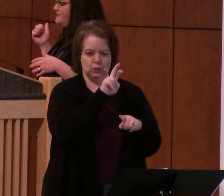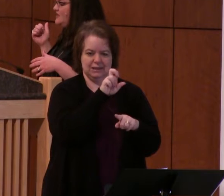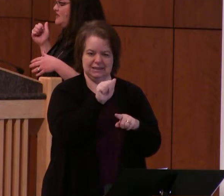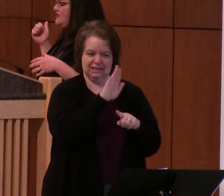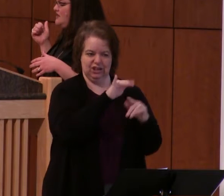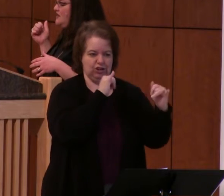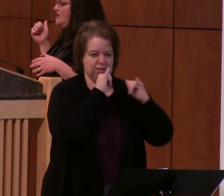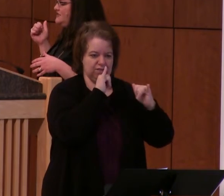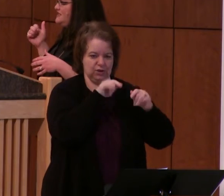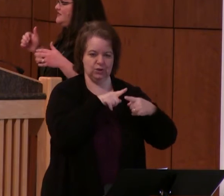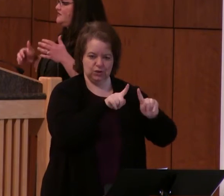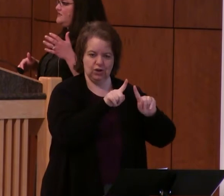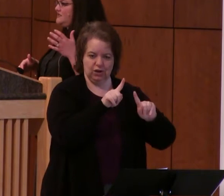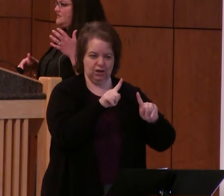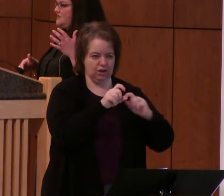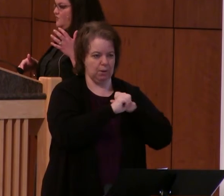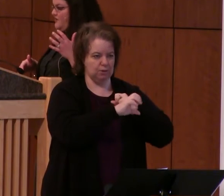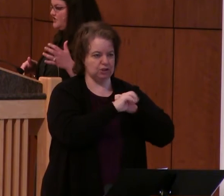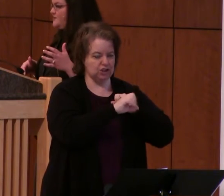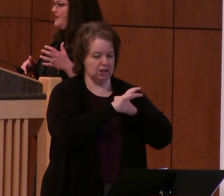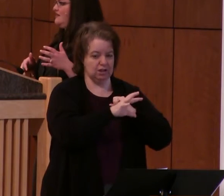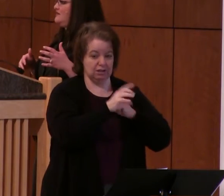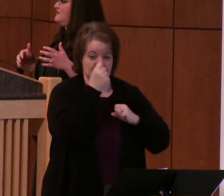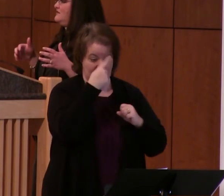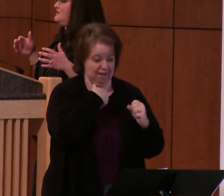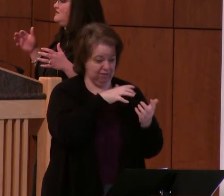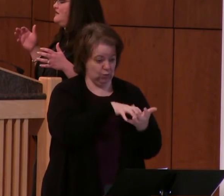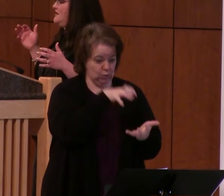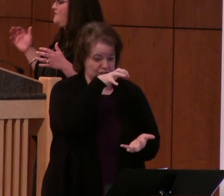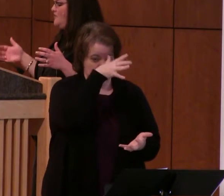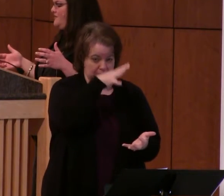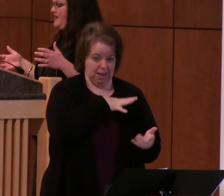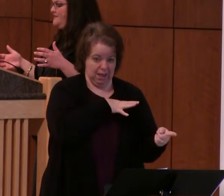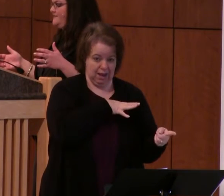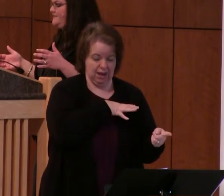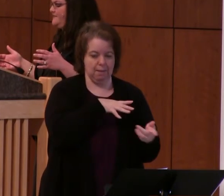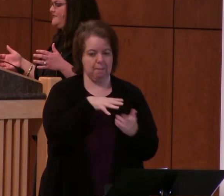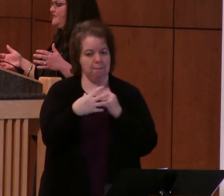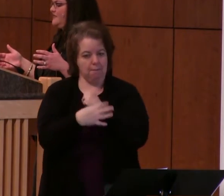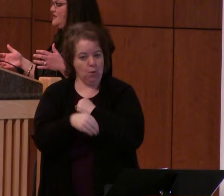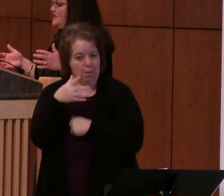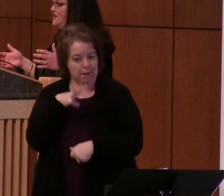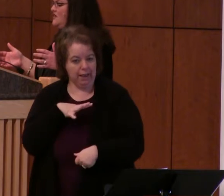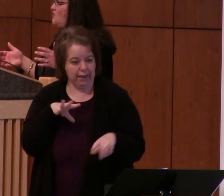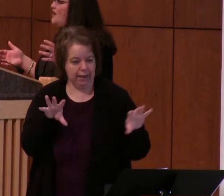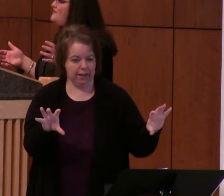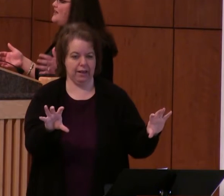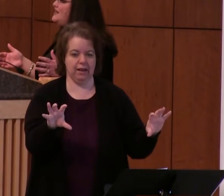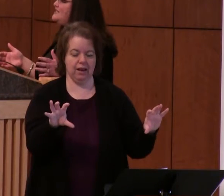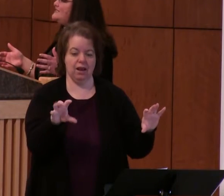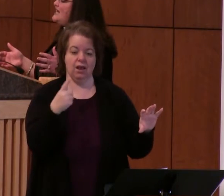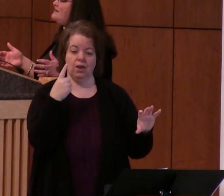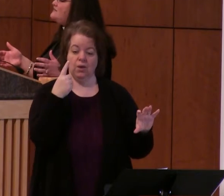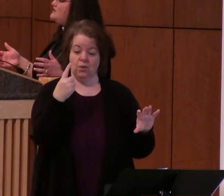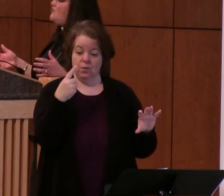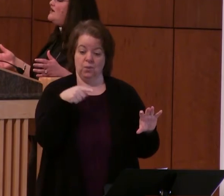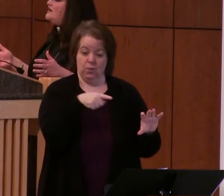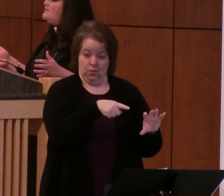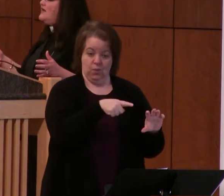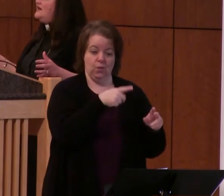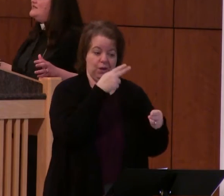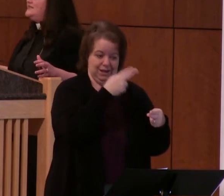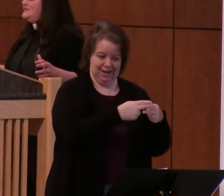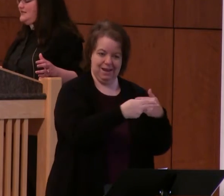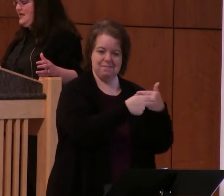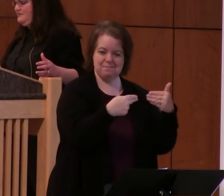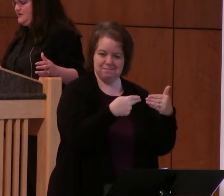commercials. You see, there was a rich man and a poor man. One man is named and